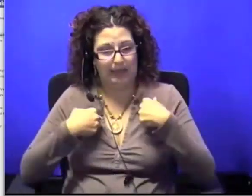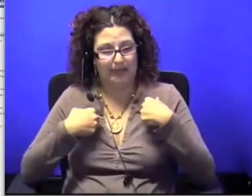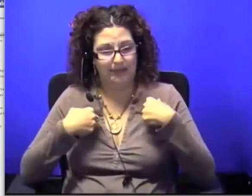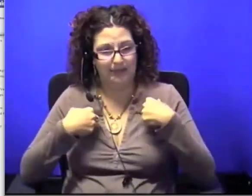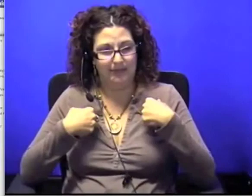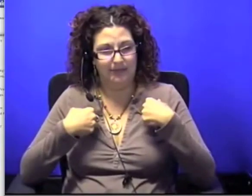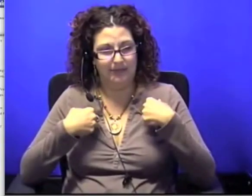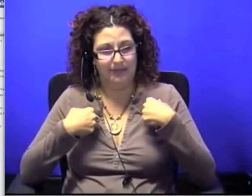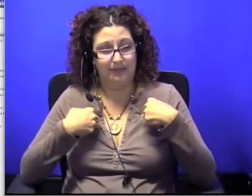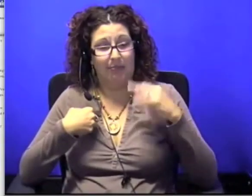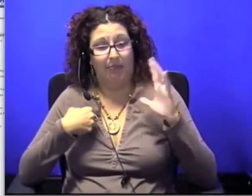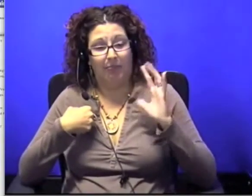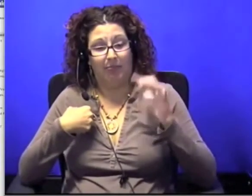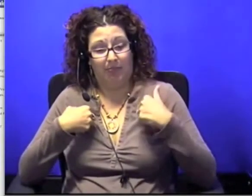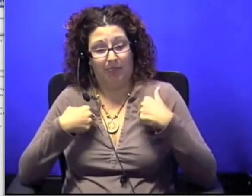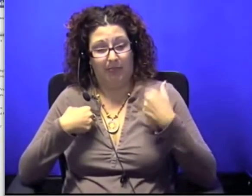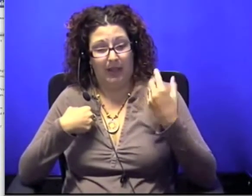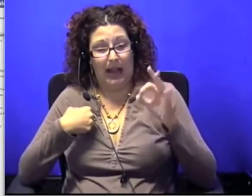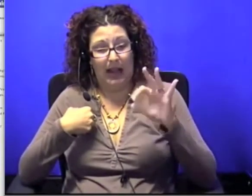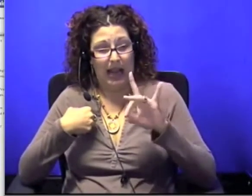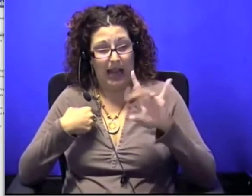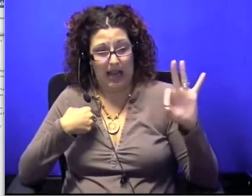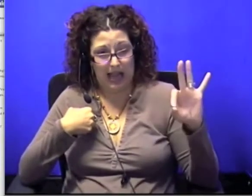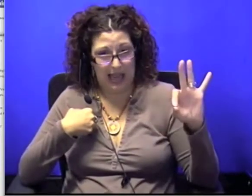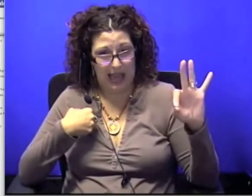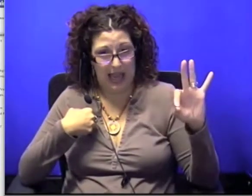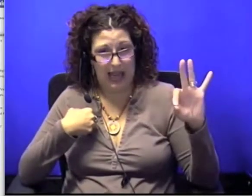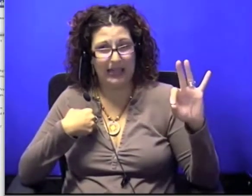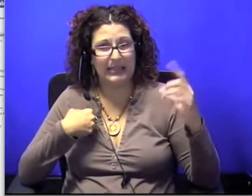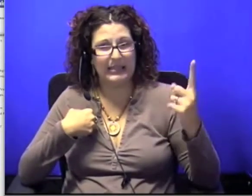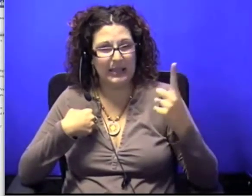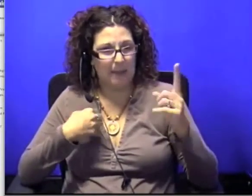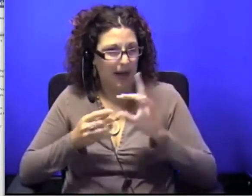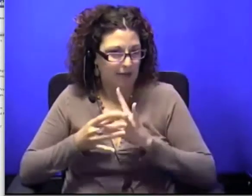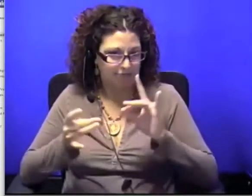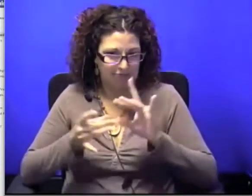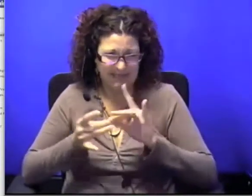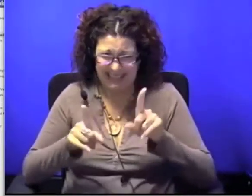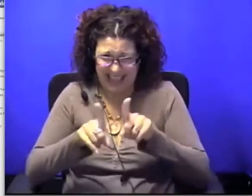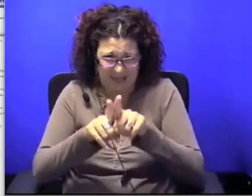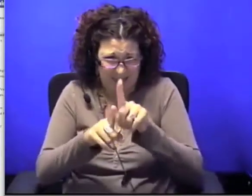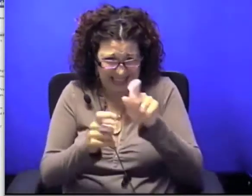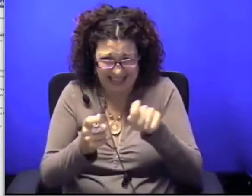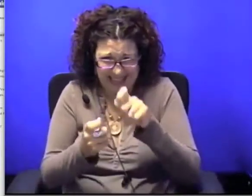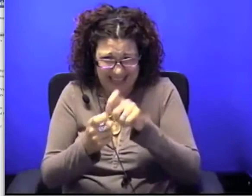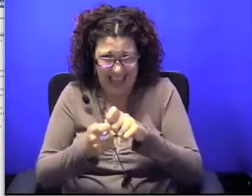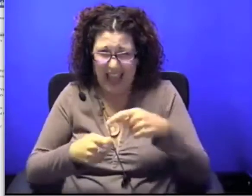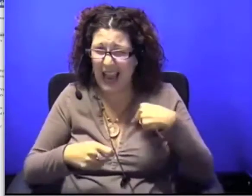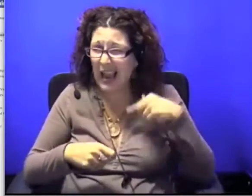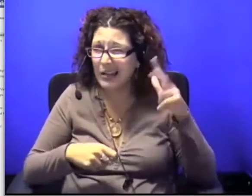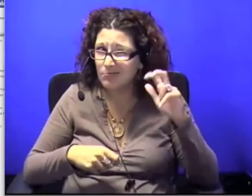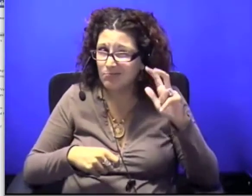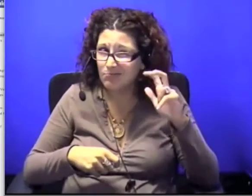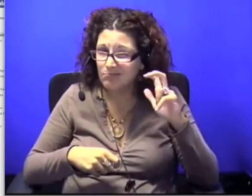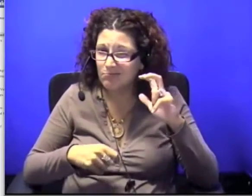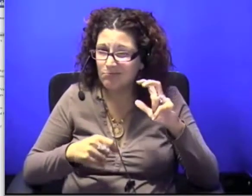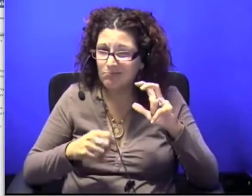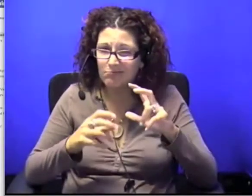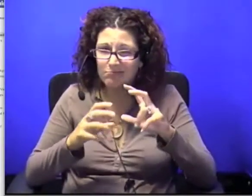me, in 1989, I was shown a business just like you're hearing it right now. Same type of a scenario. Wasn't